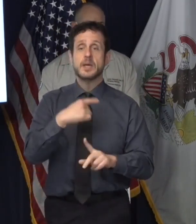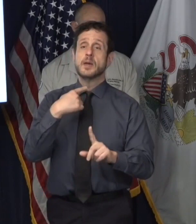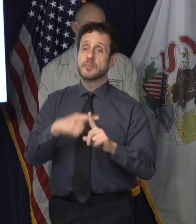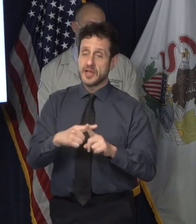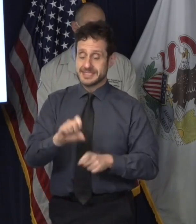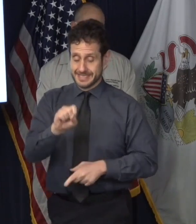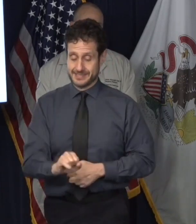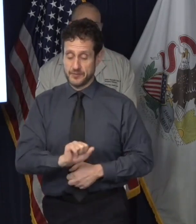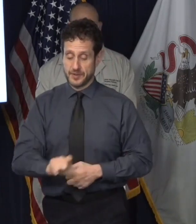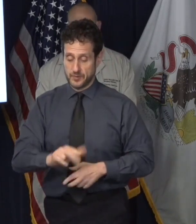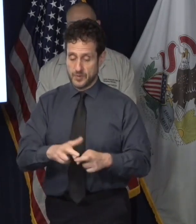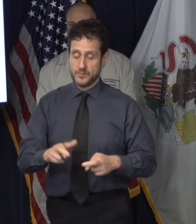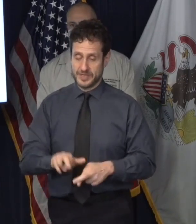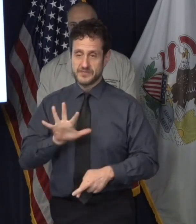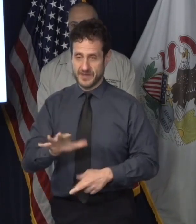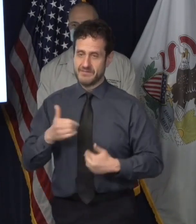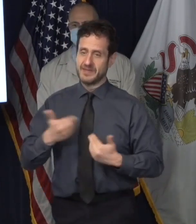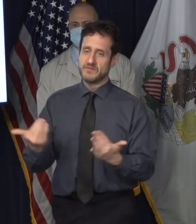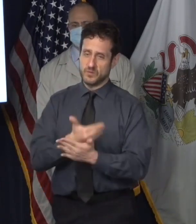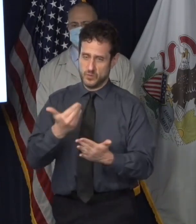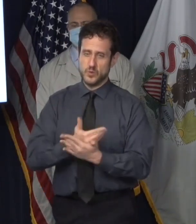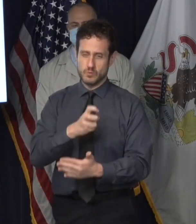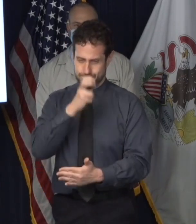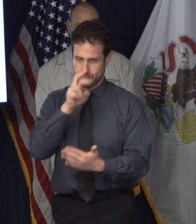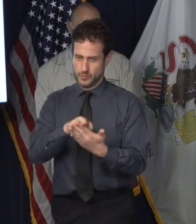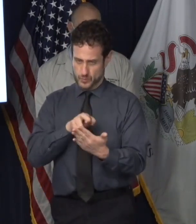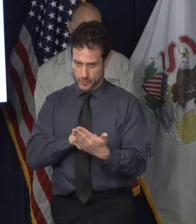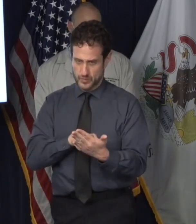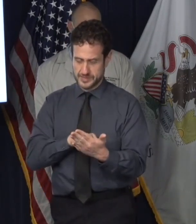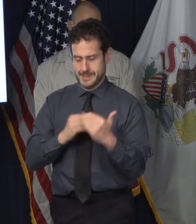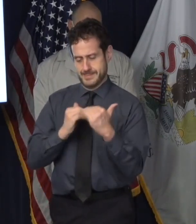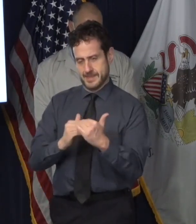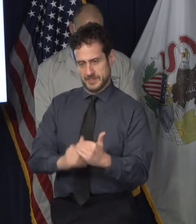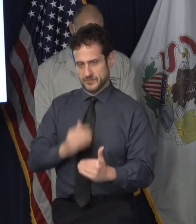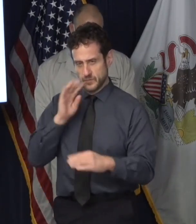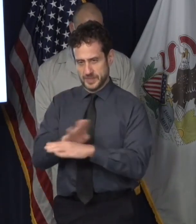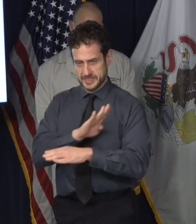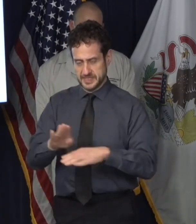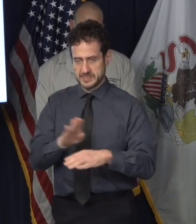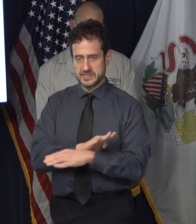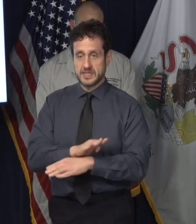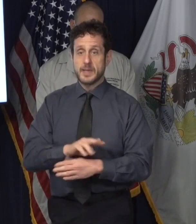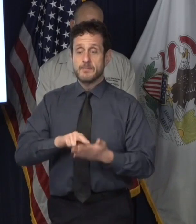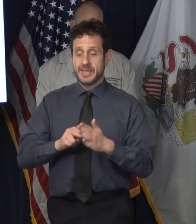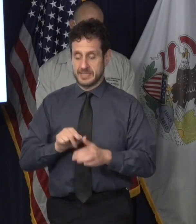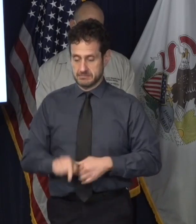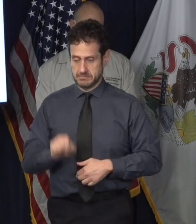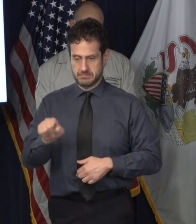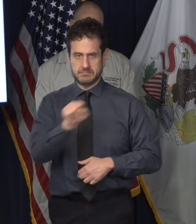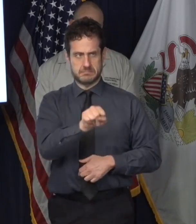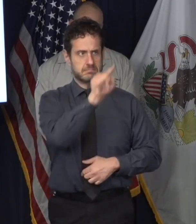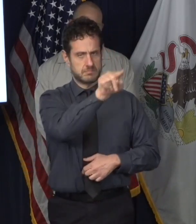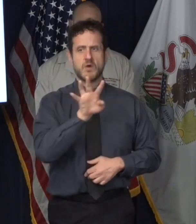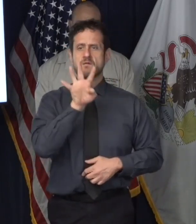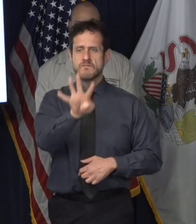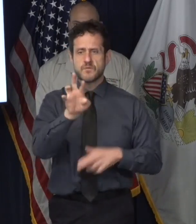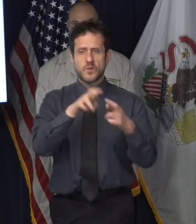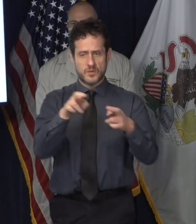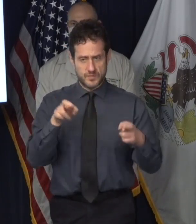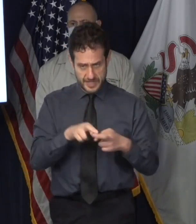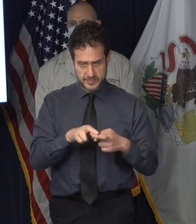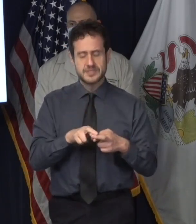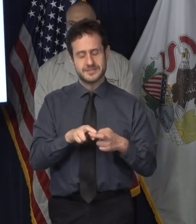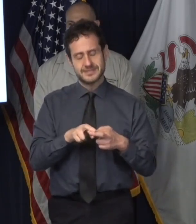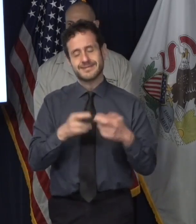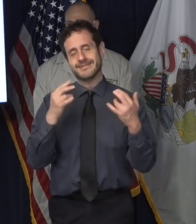Southern Illinois, so that means 4 of our 11 regions have triggered our fail-safe state